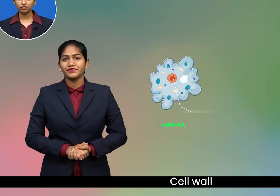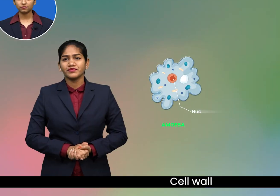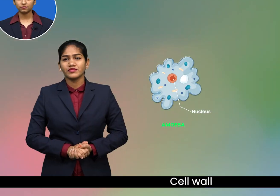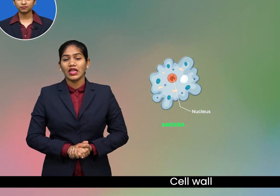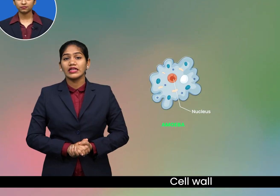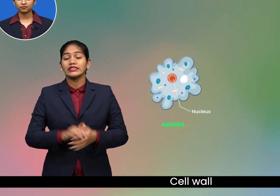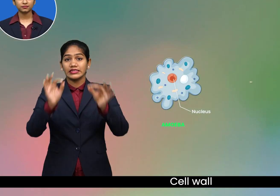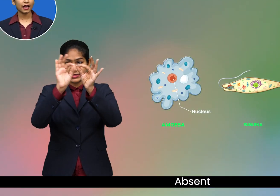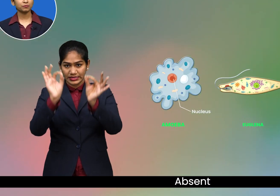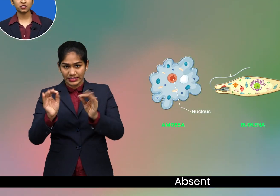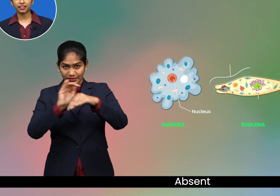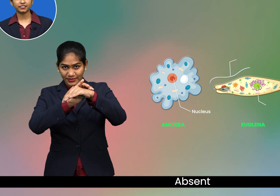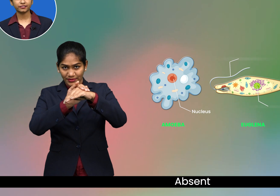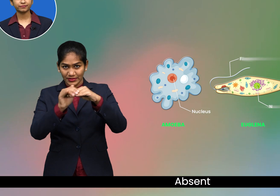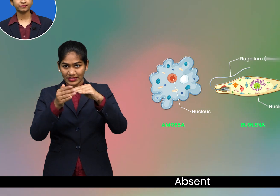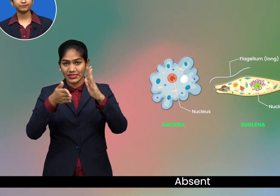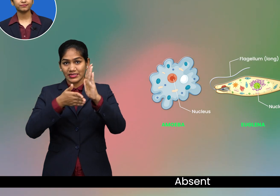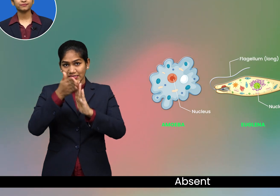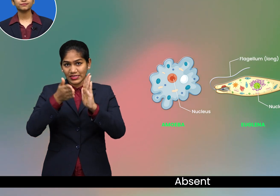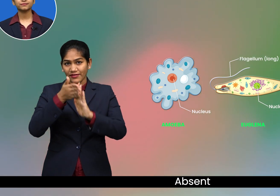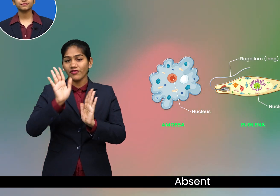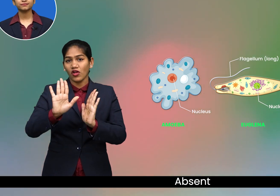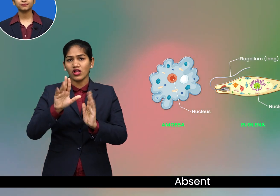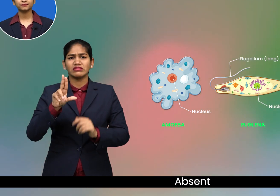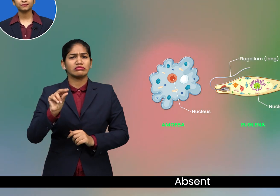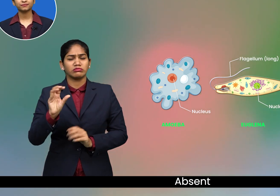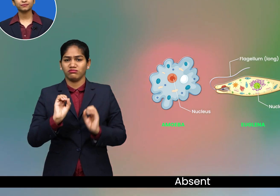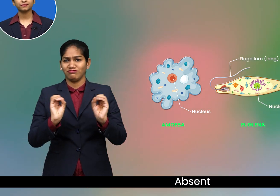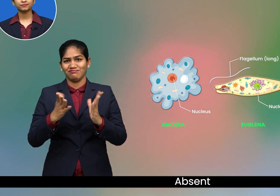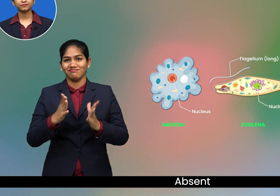Cell wall. Absent.